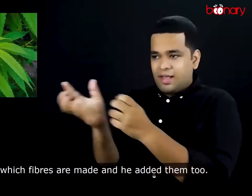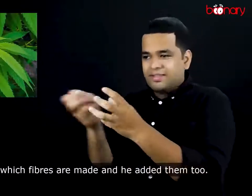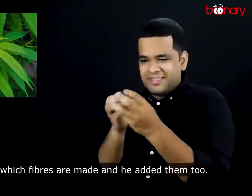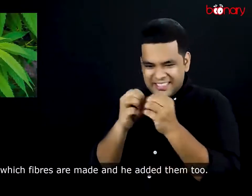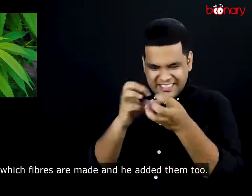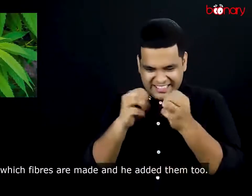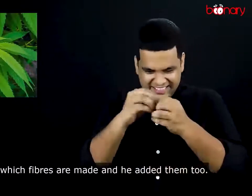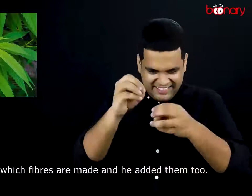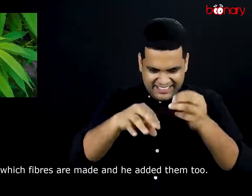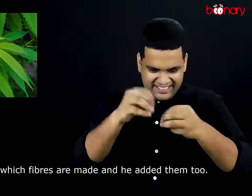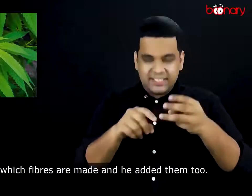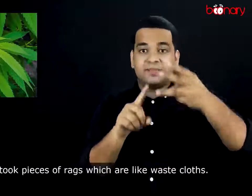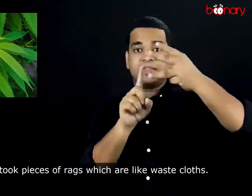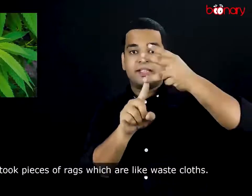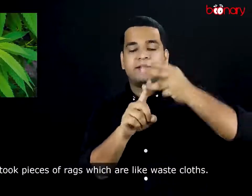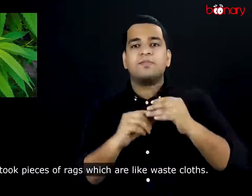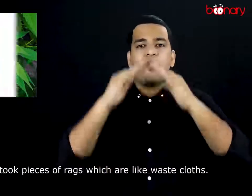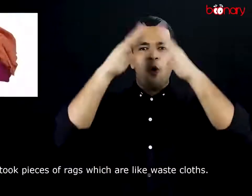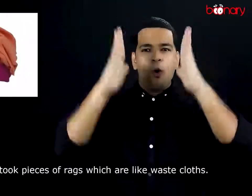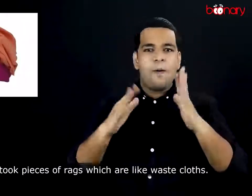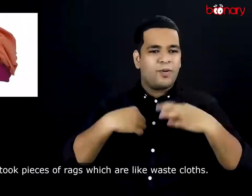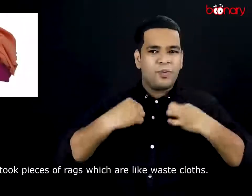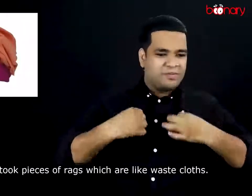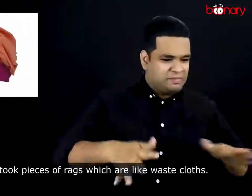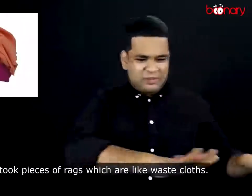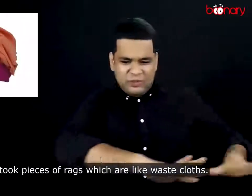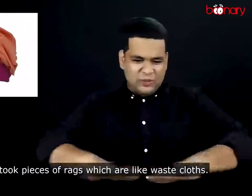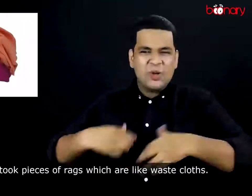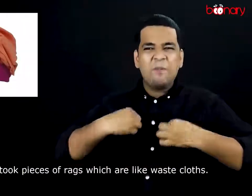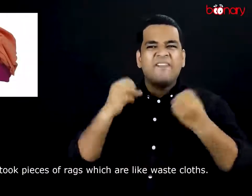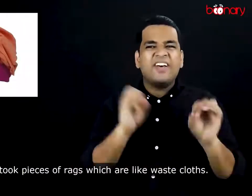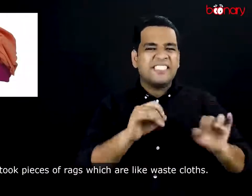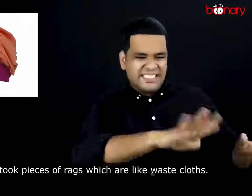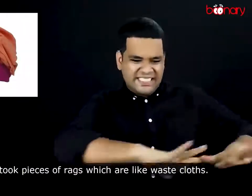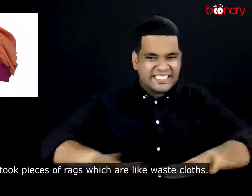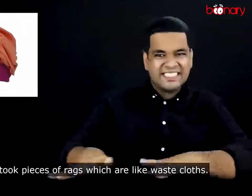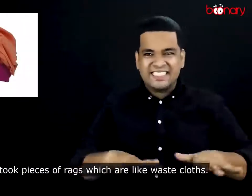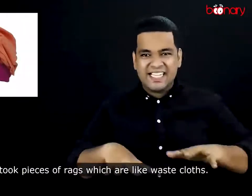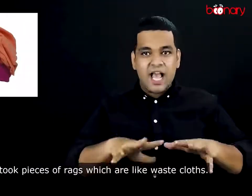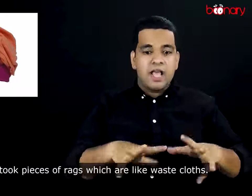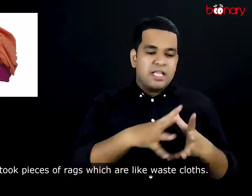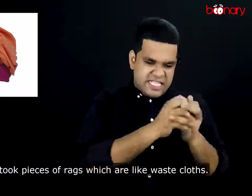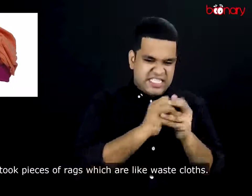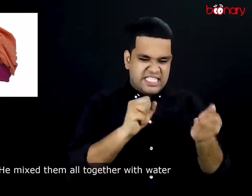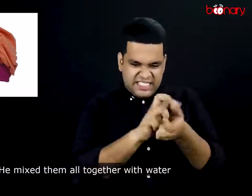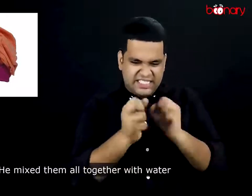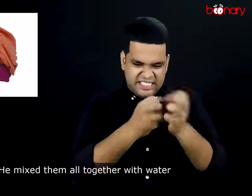he added them too. Next, he took pieces of rags, which are like waste cloths. He mixed